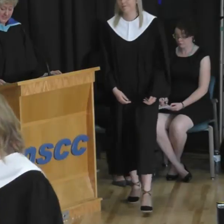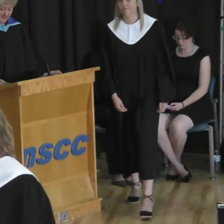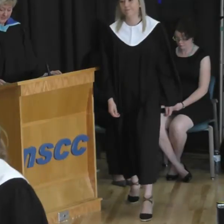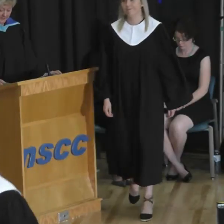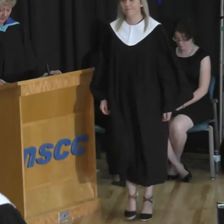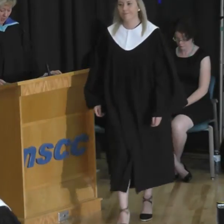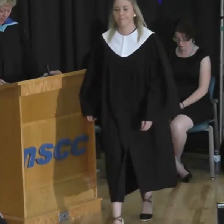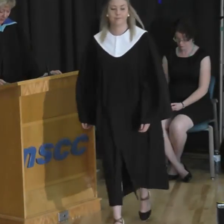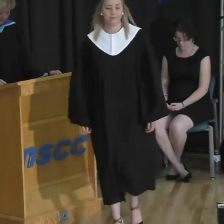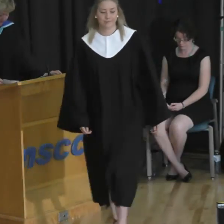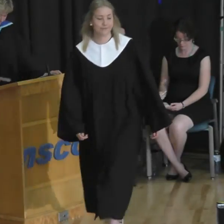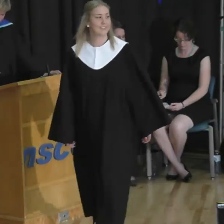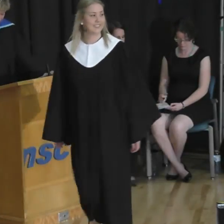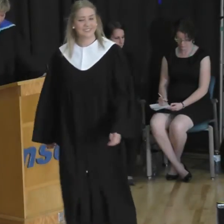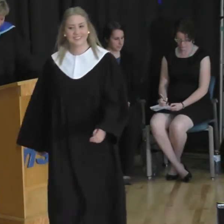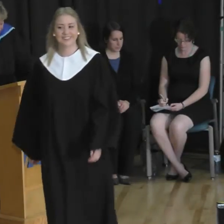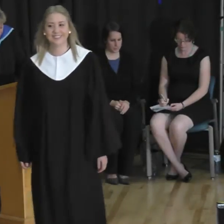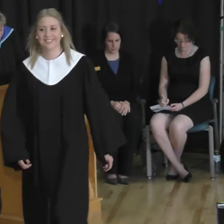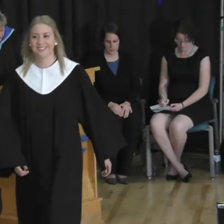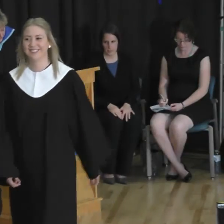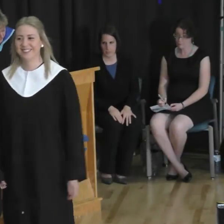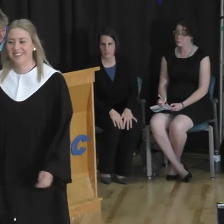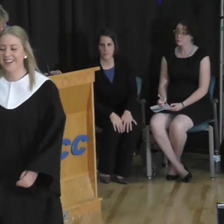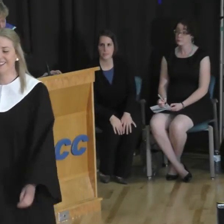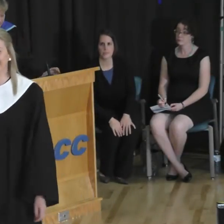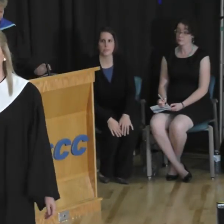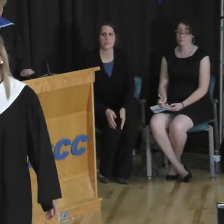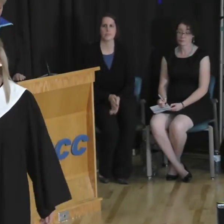Holly Sampson, honors.